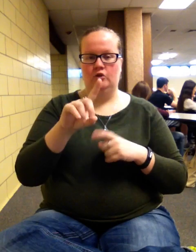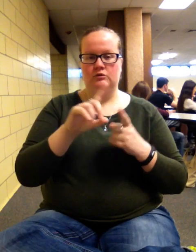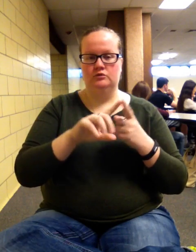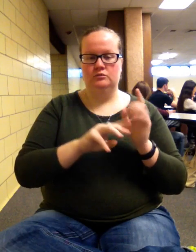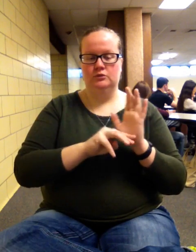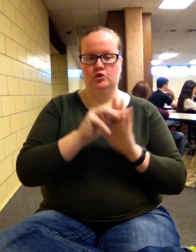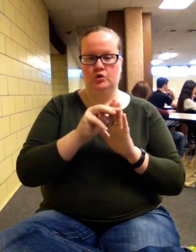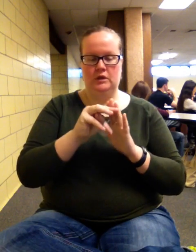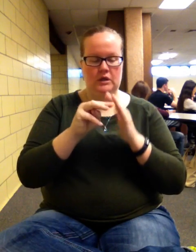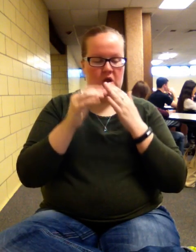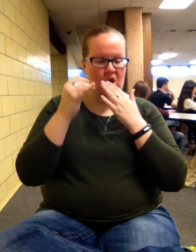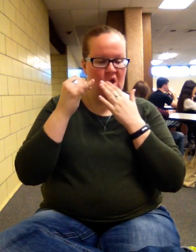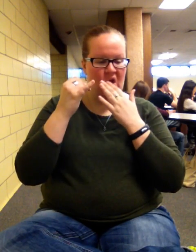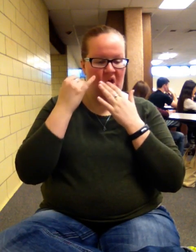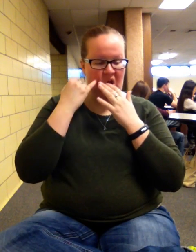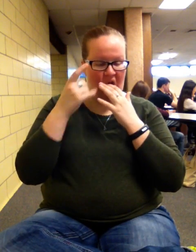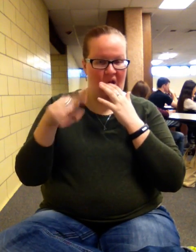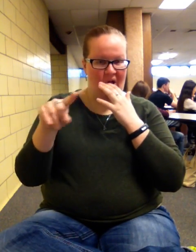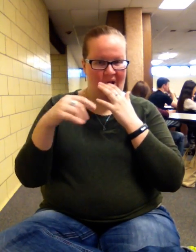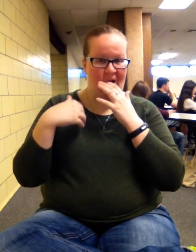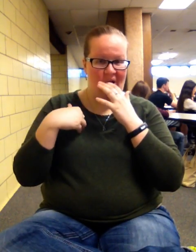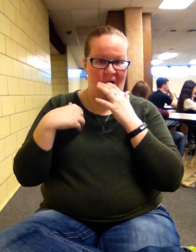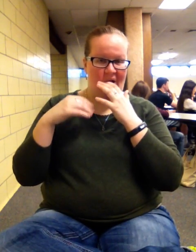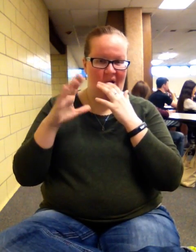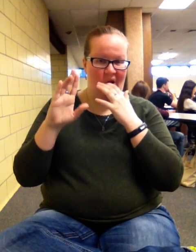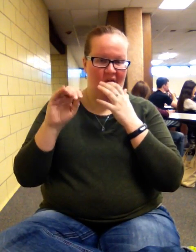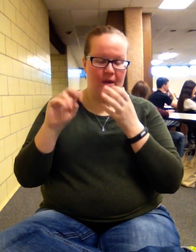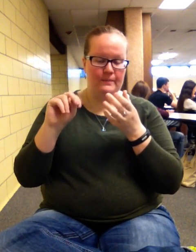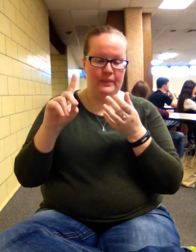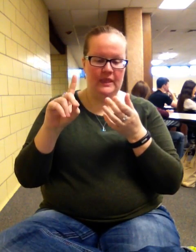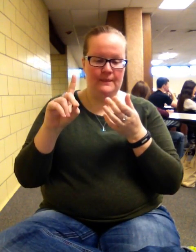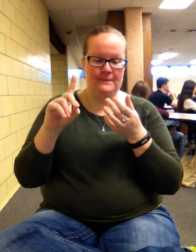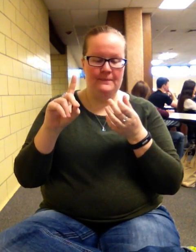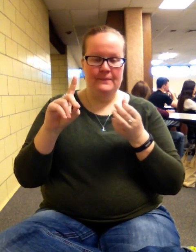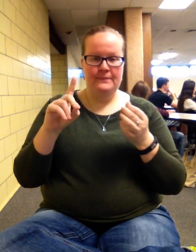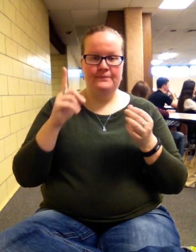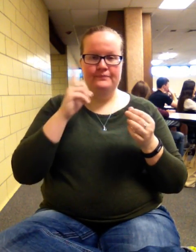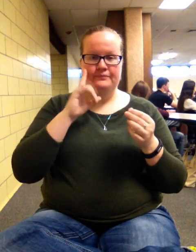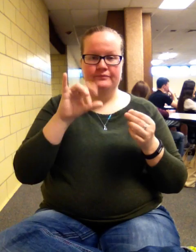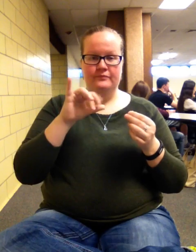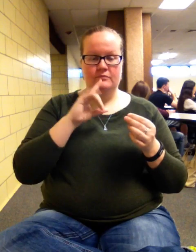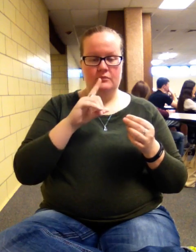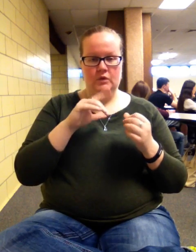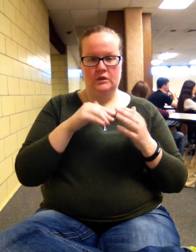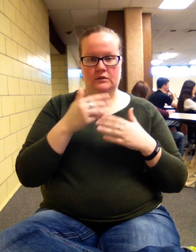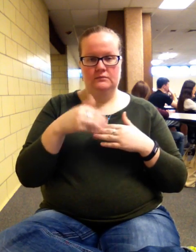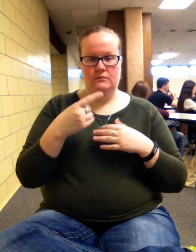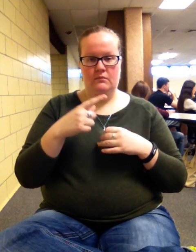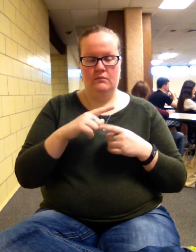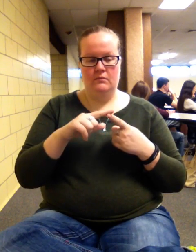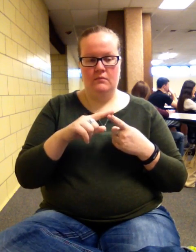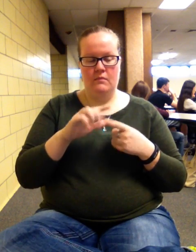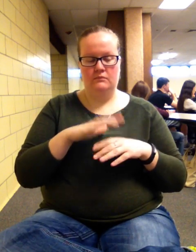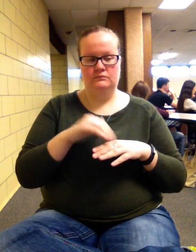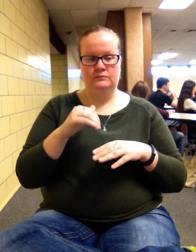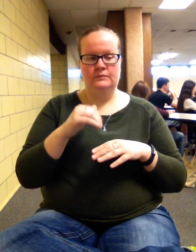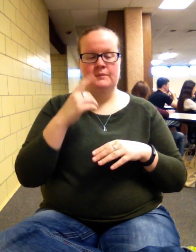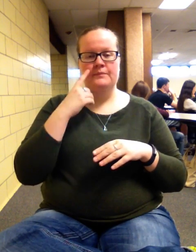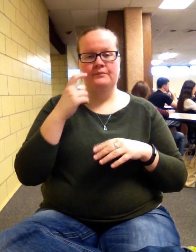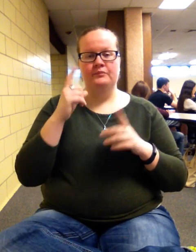bonds outstanding, because that would be their next dollar cost of debt. So remember, here's the goal. We're going to use the weighted average